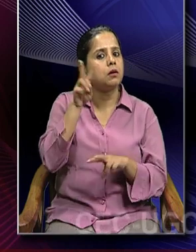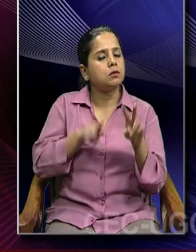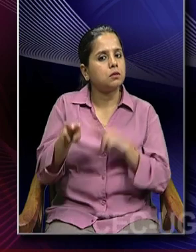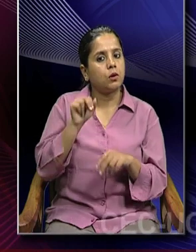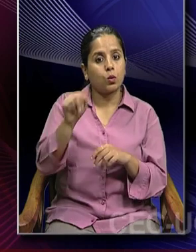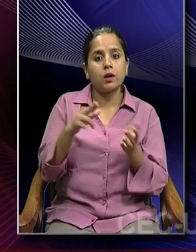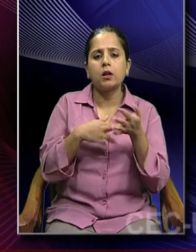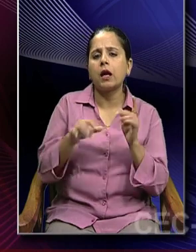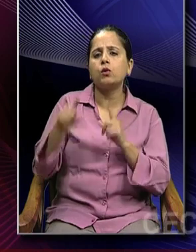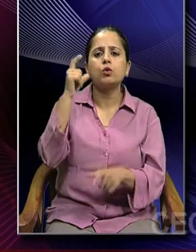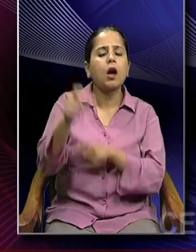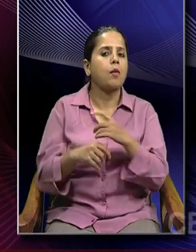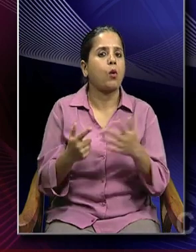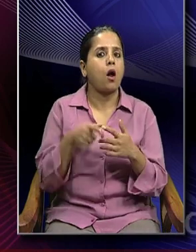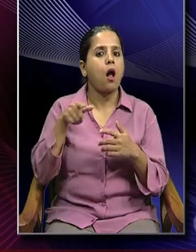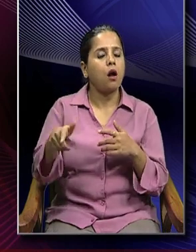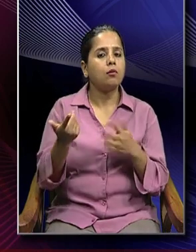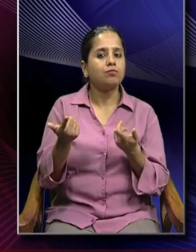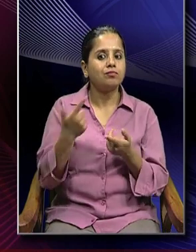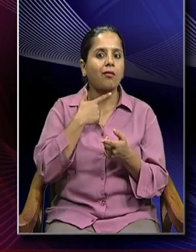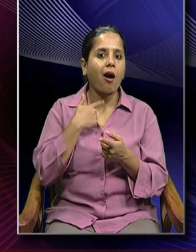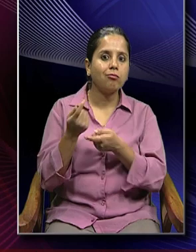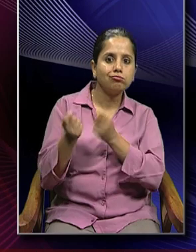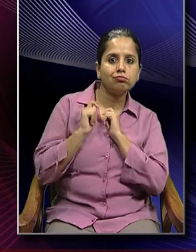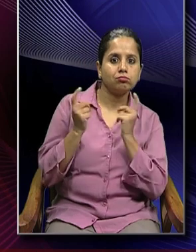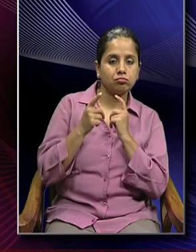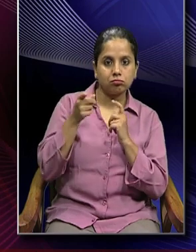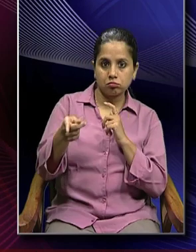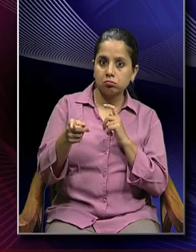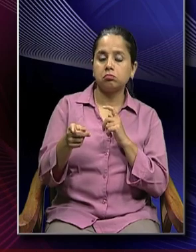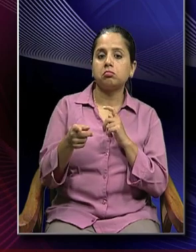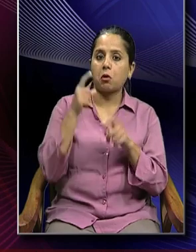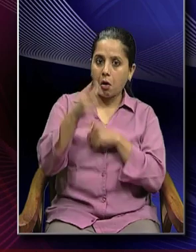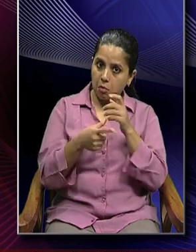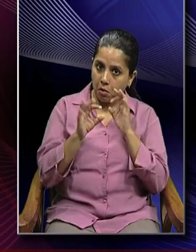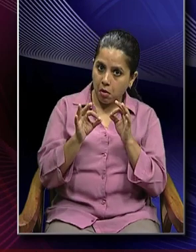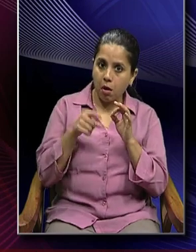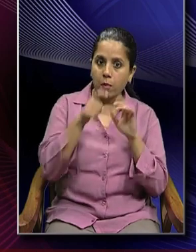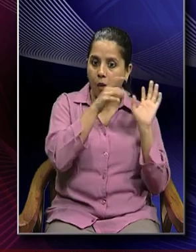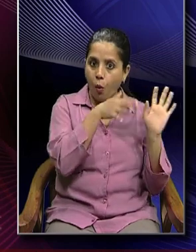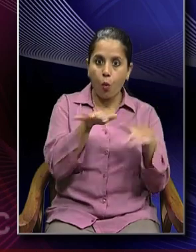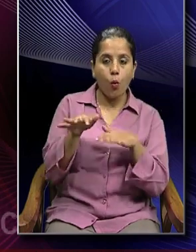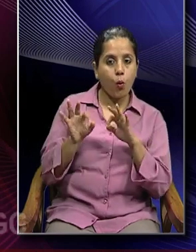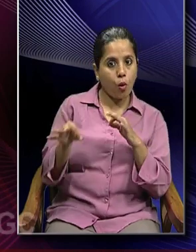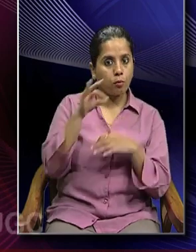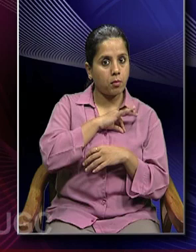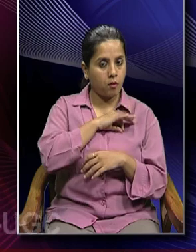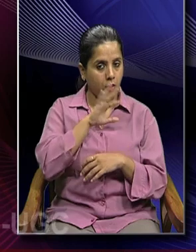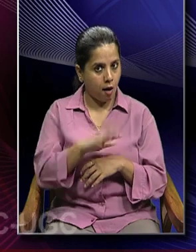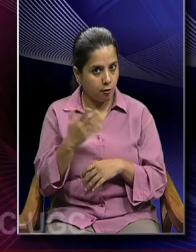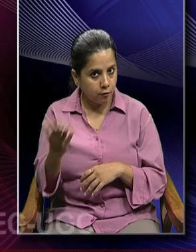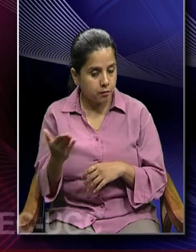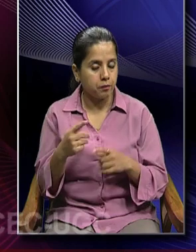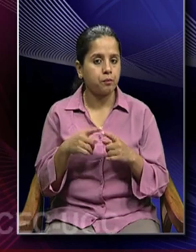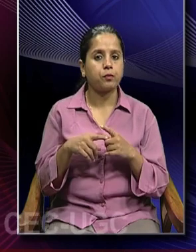of industry in terms of its attractiveness, how lucrative this industry is in terms of its profitability, in terms